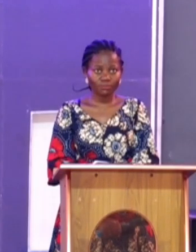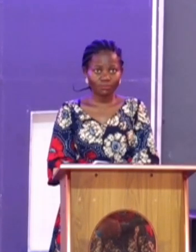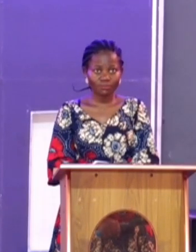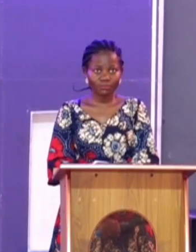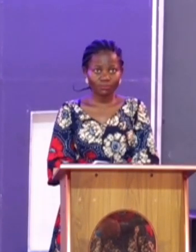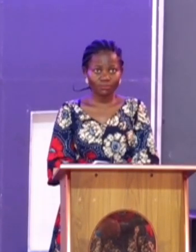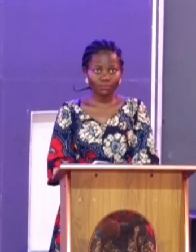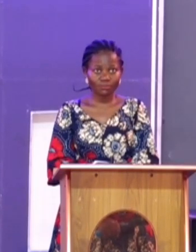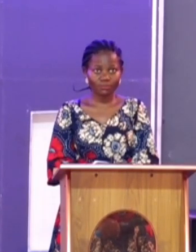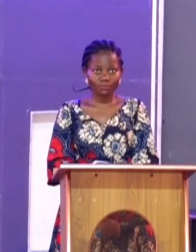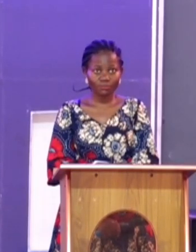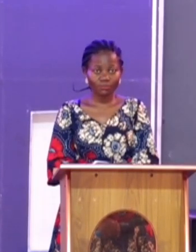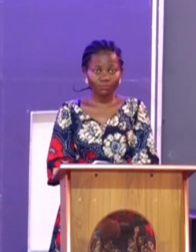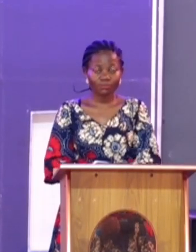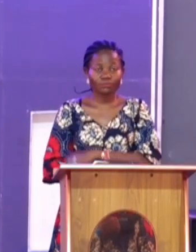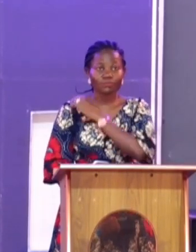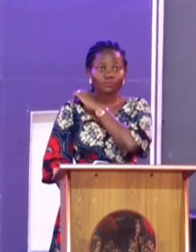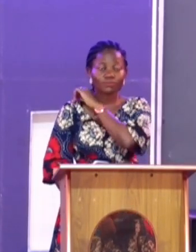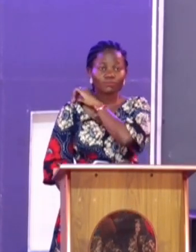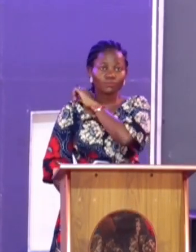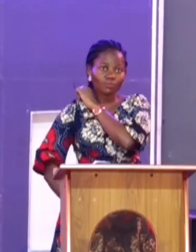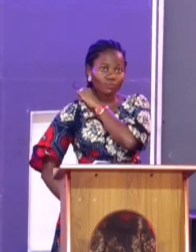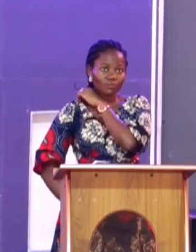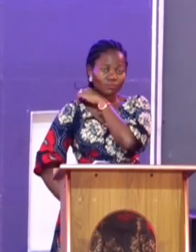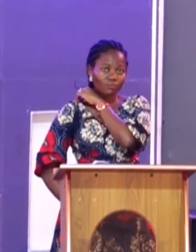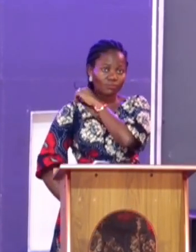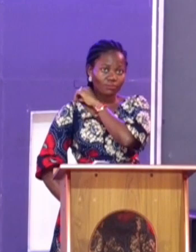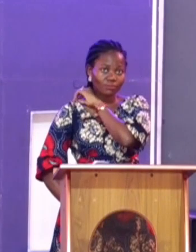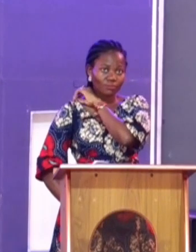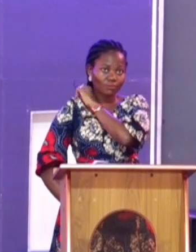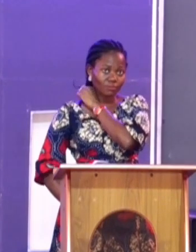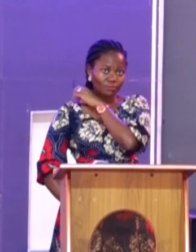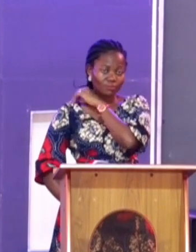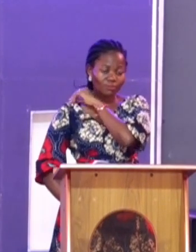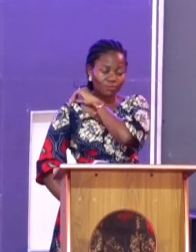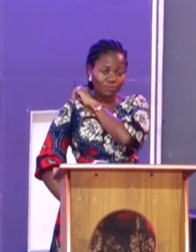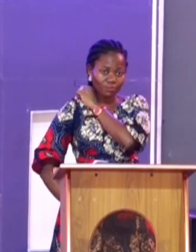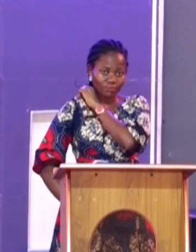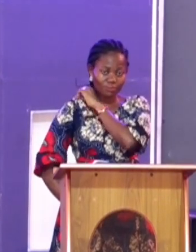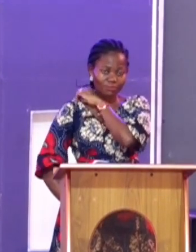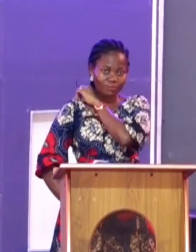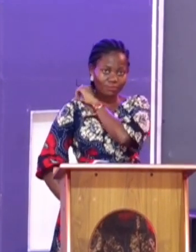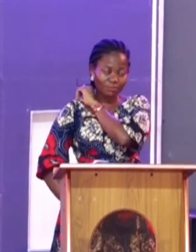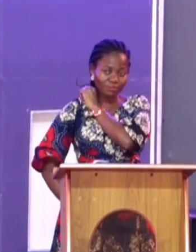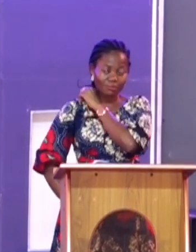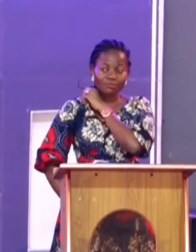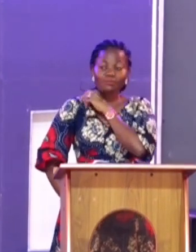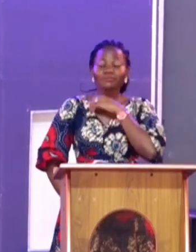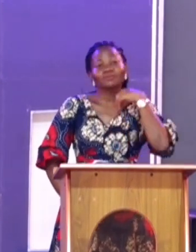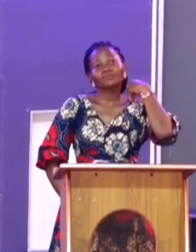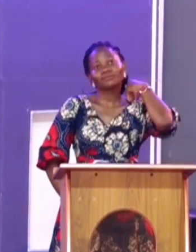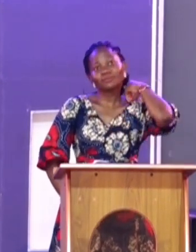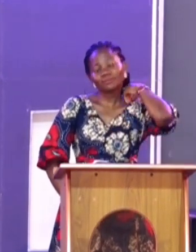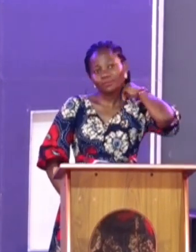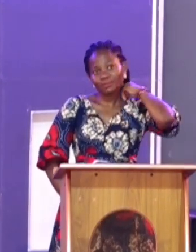me, I am the righteousness of God with Bible references? Is it, ayogera ku nze,